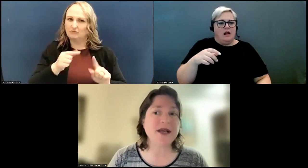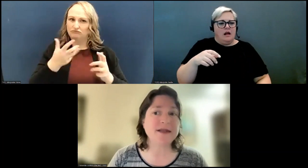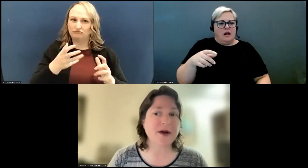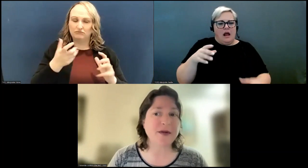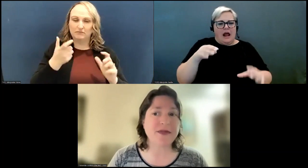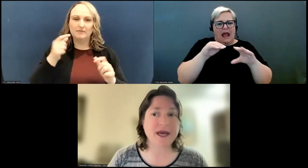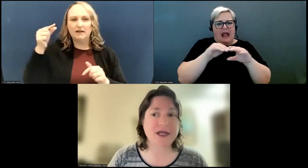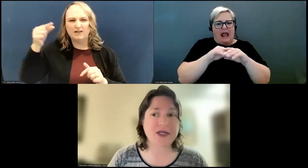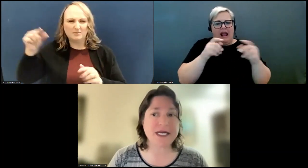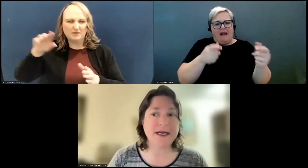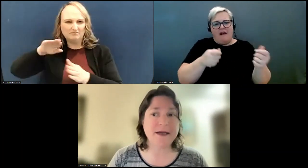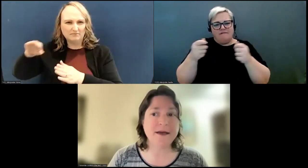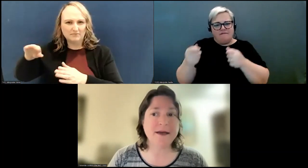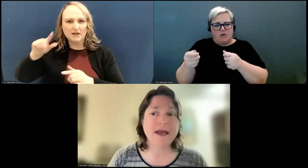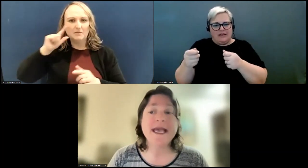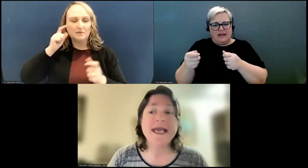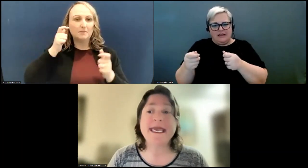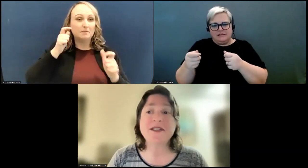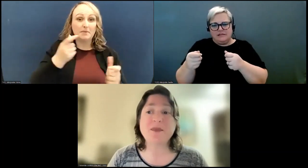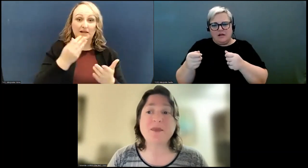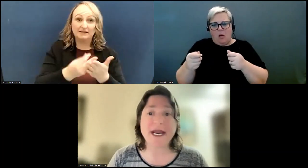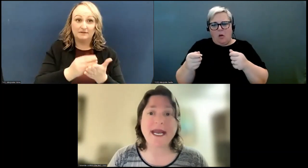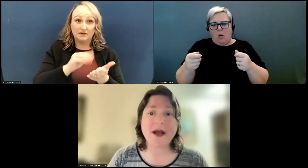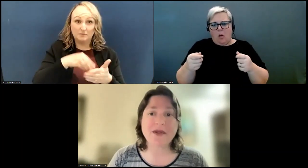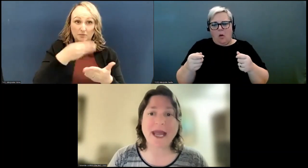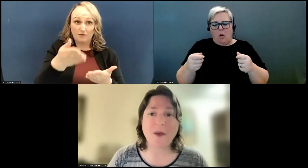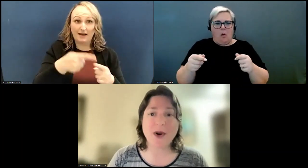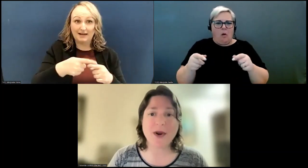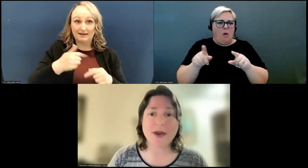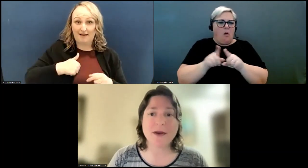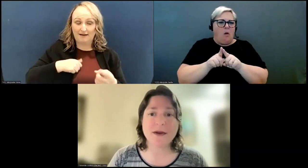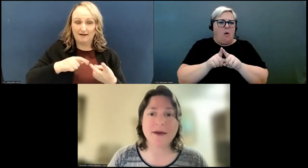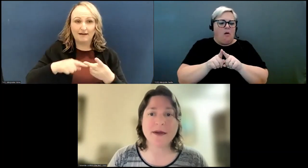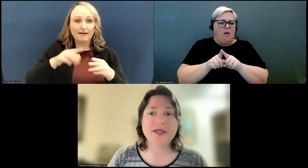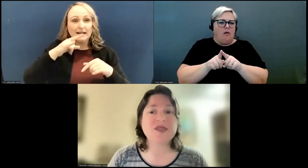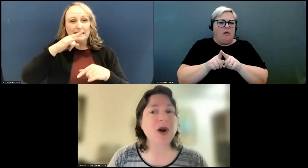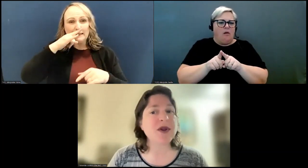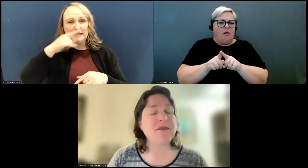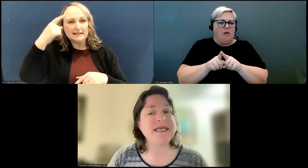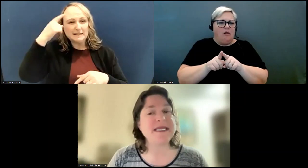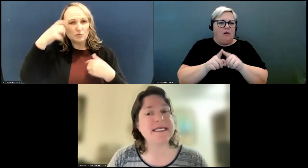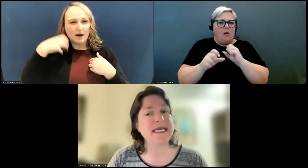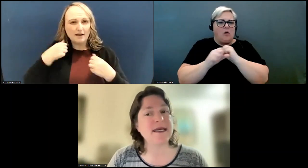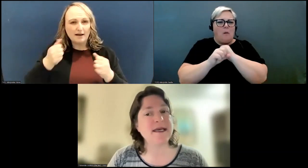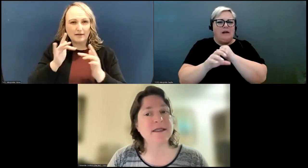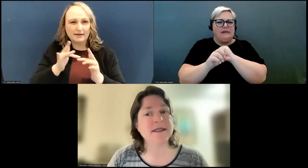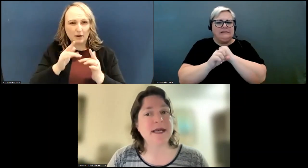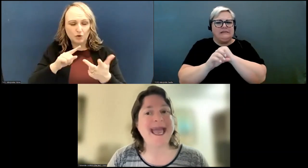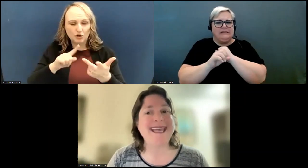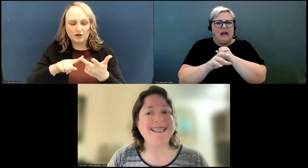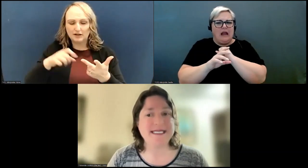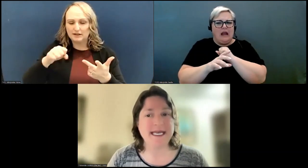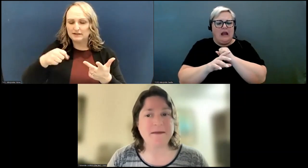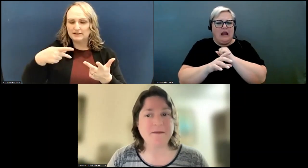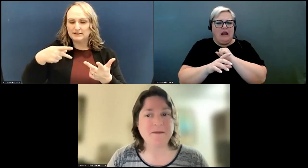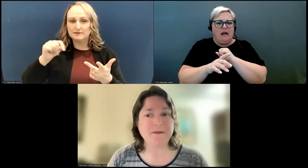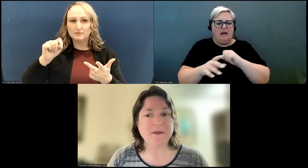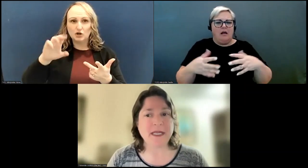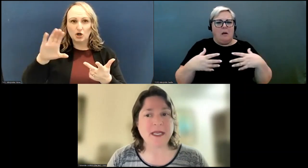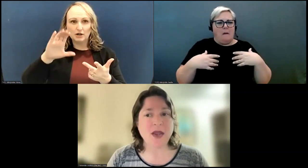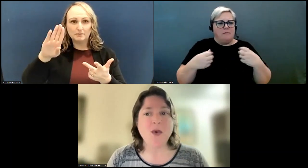in child health in the country, Kids Brain Health Network, Spark BC, and